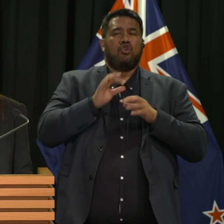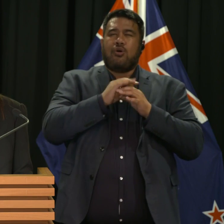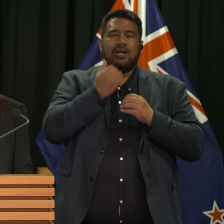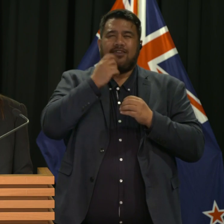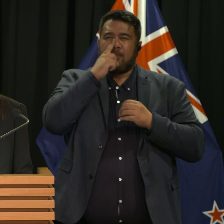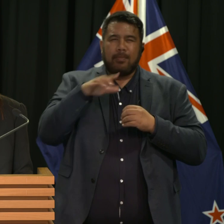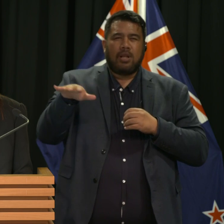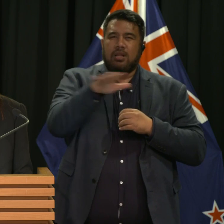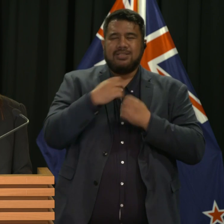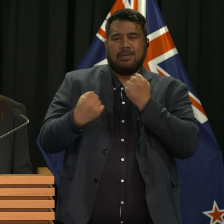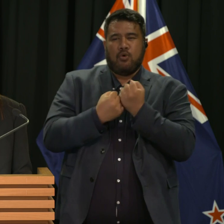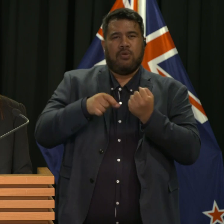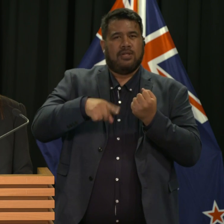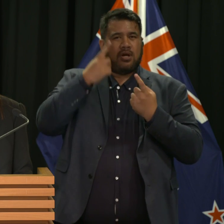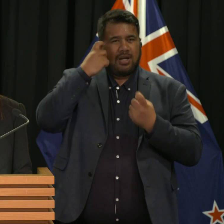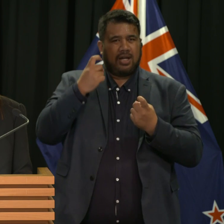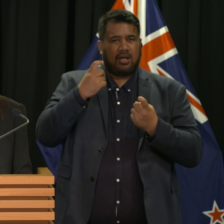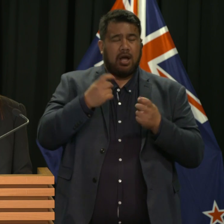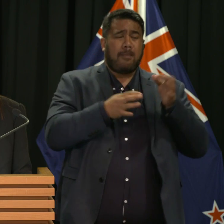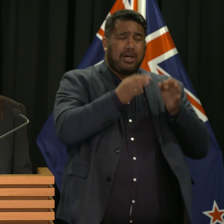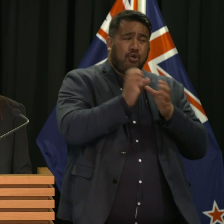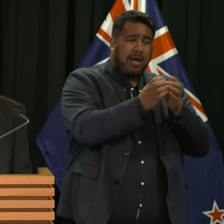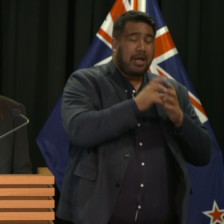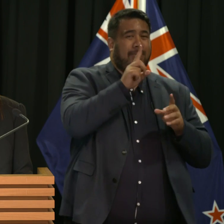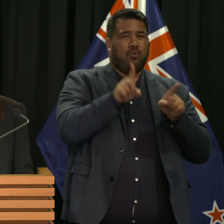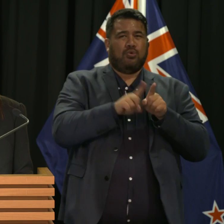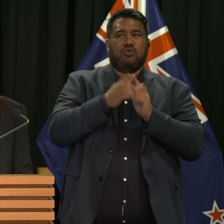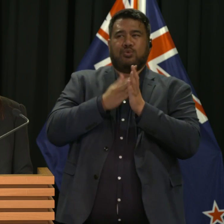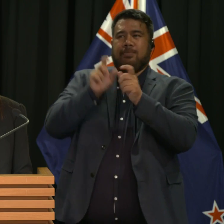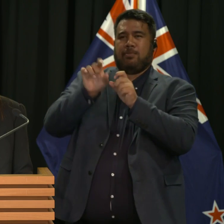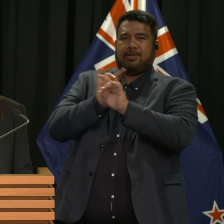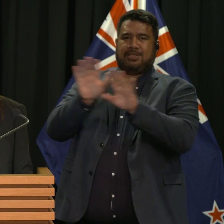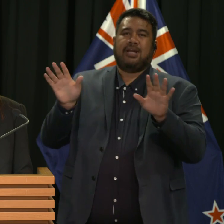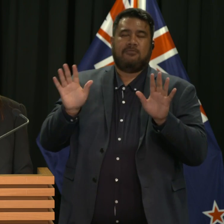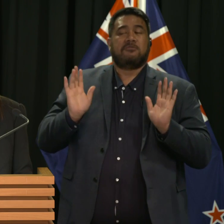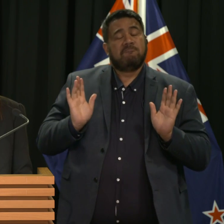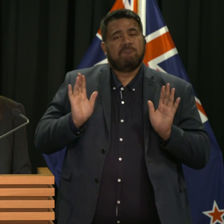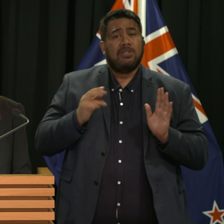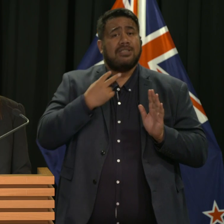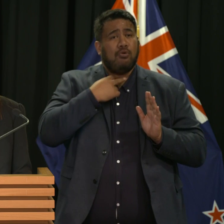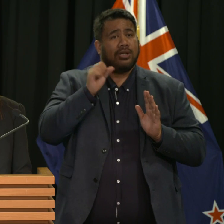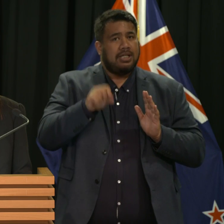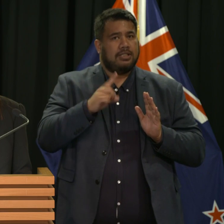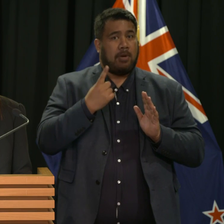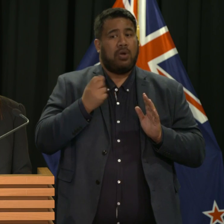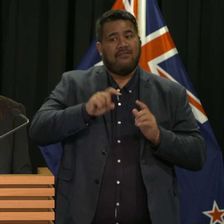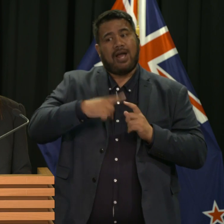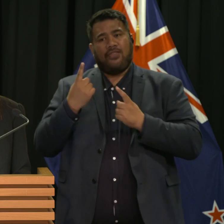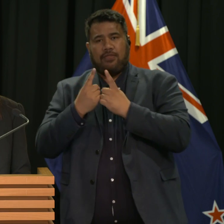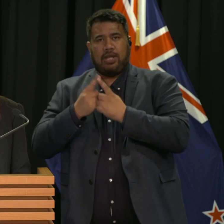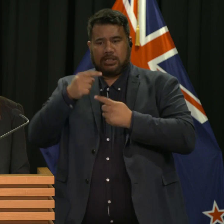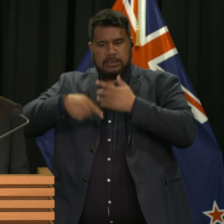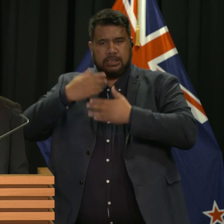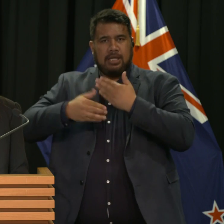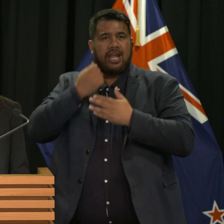not just from the political parties in Parliament, but from the New Zealand public. While I'm disappointed, there are a number of issues that we pursue as a government